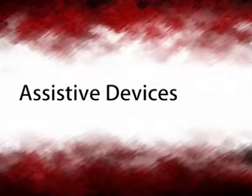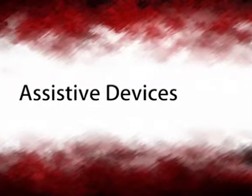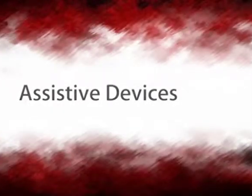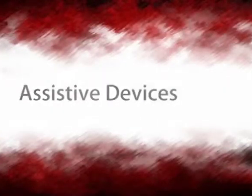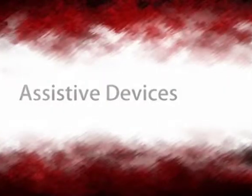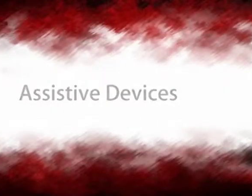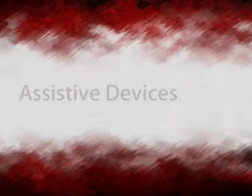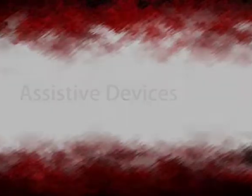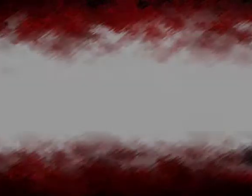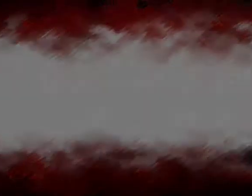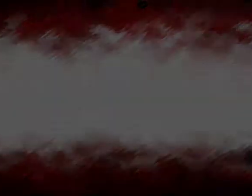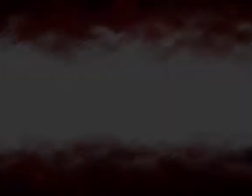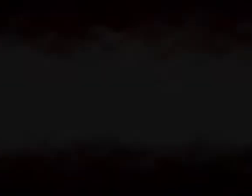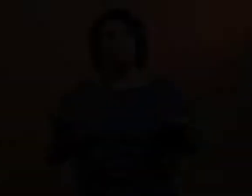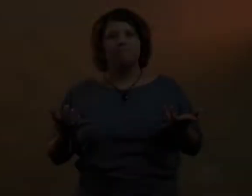title assistive devices